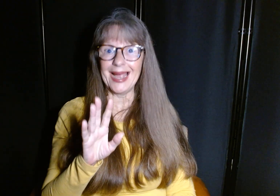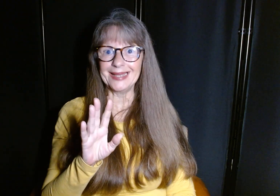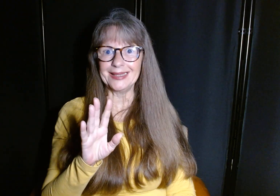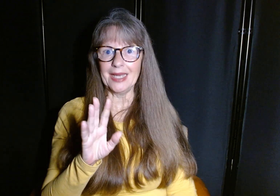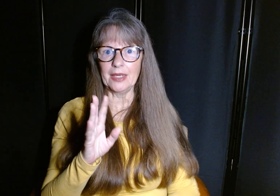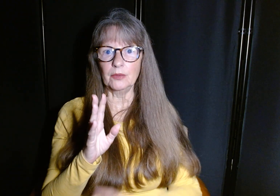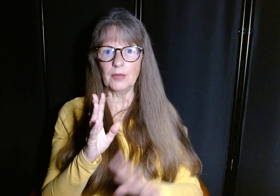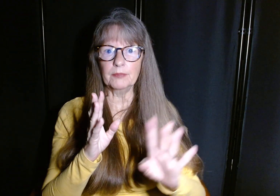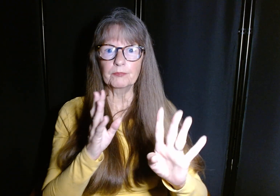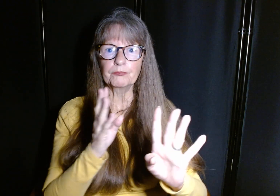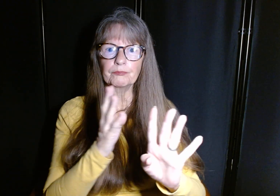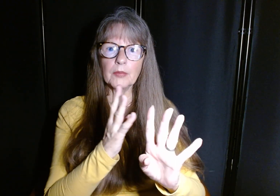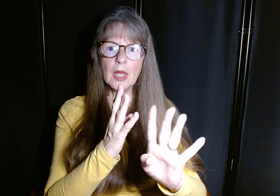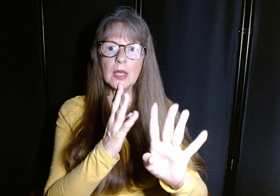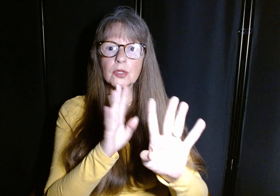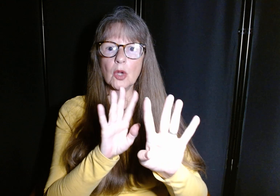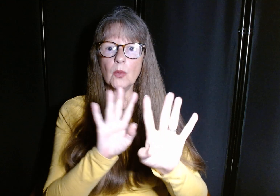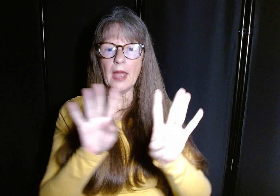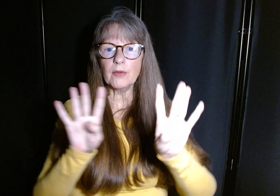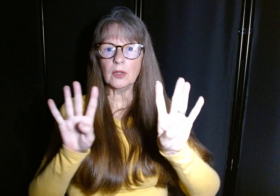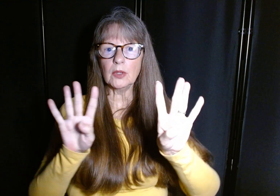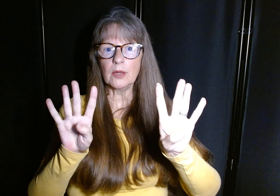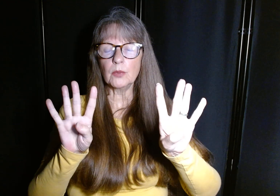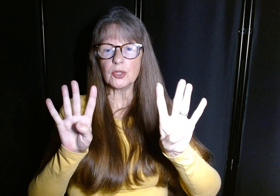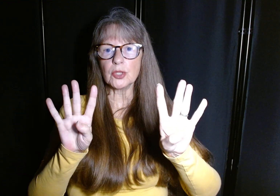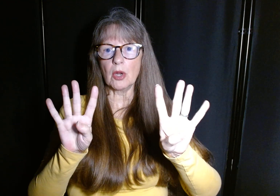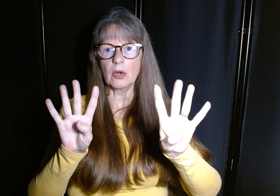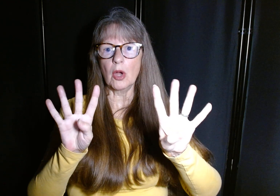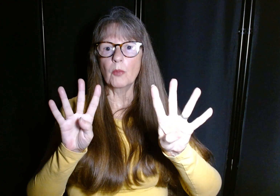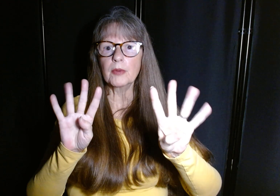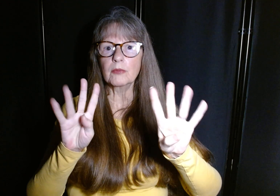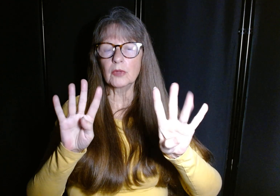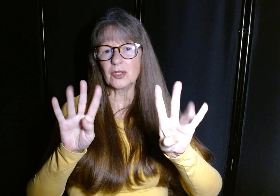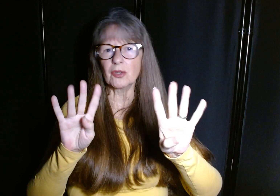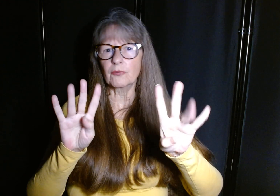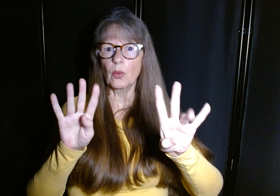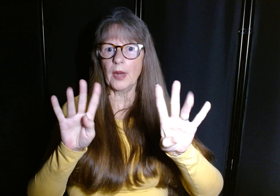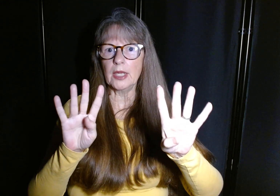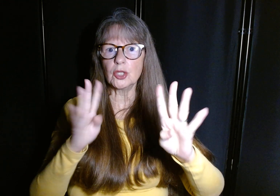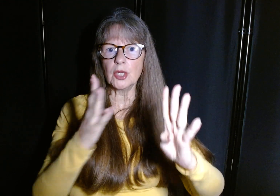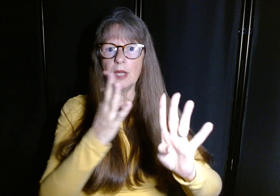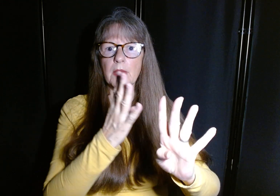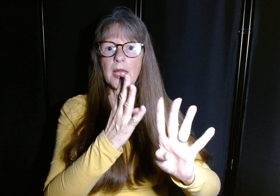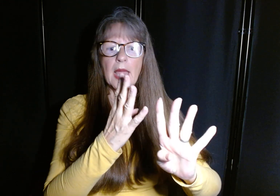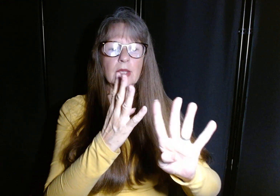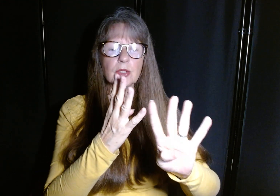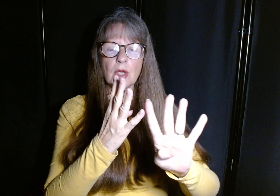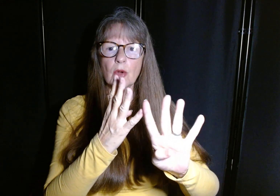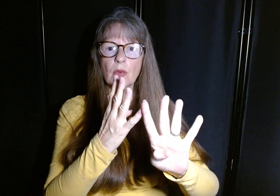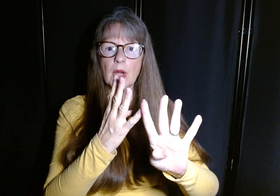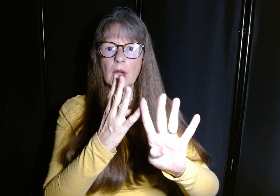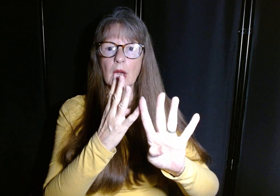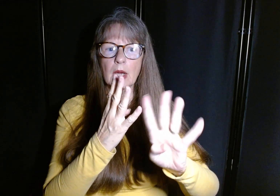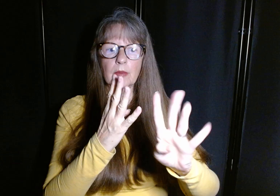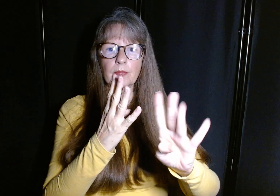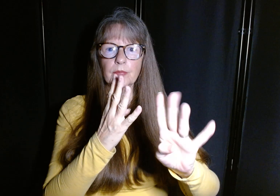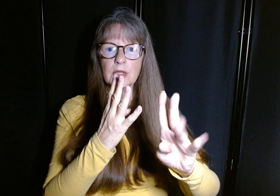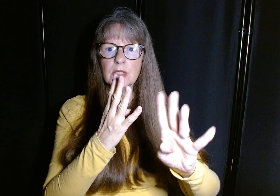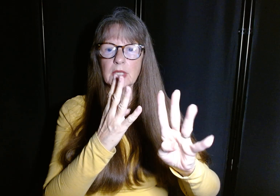the line, right? So we have our line, which is our open, this is our forehand shape. And so this is like the